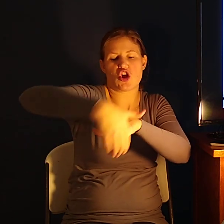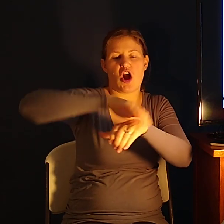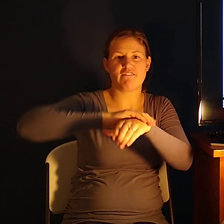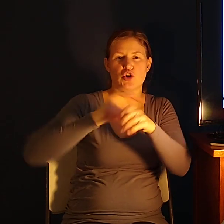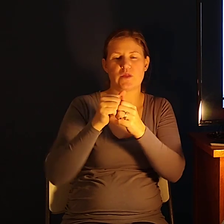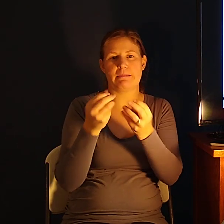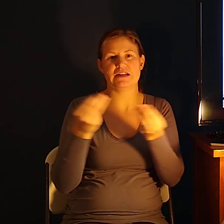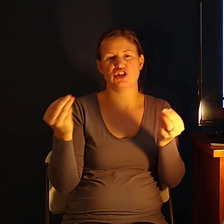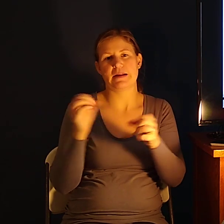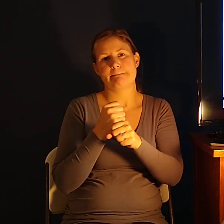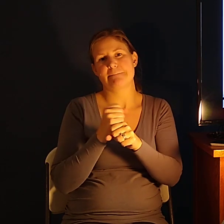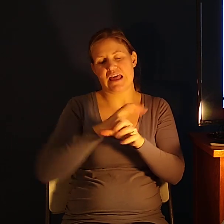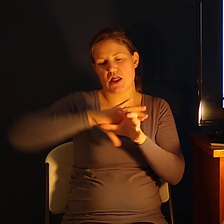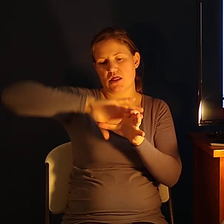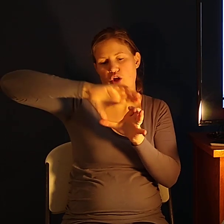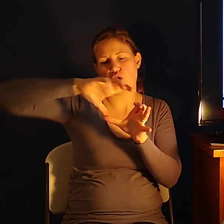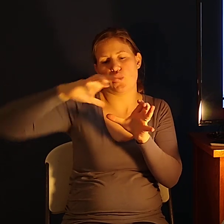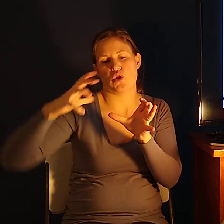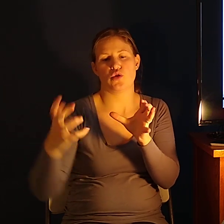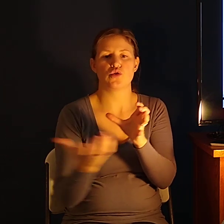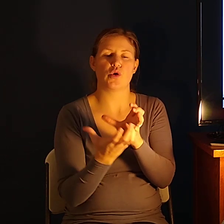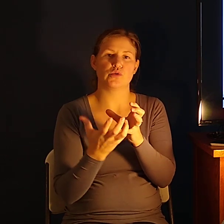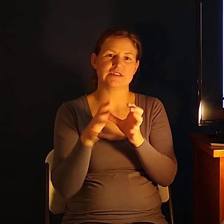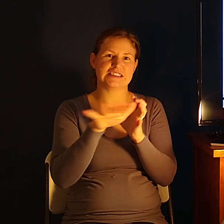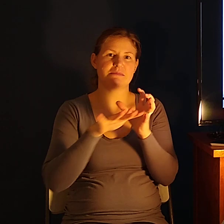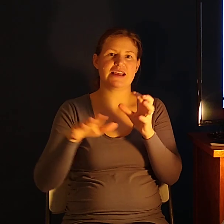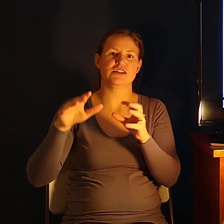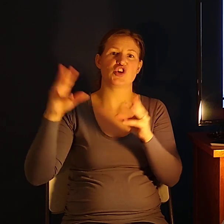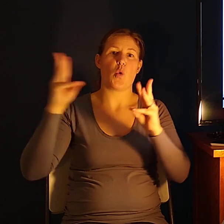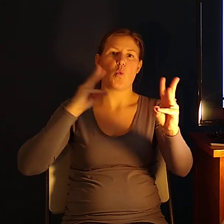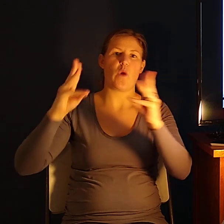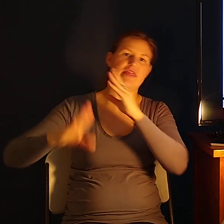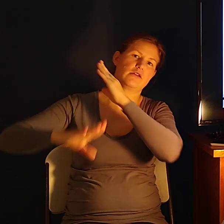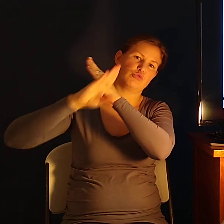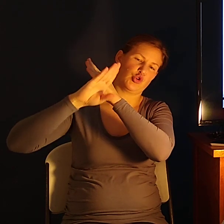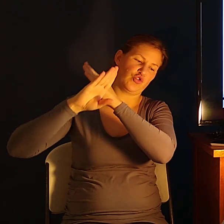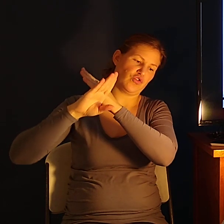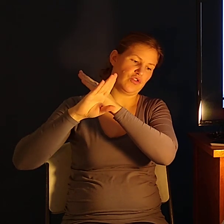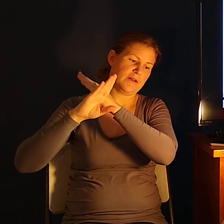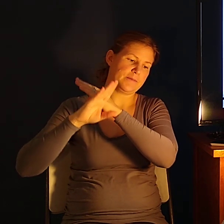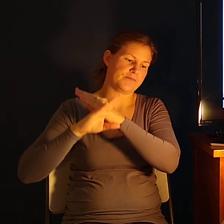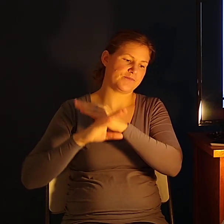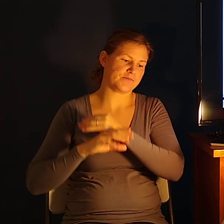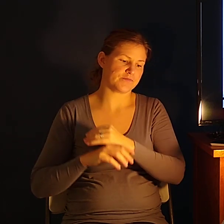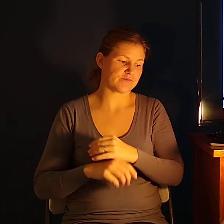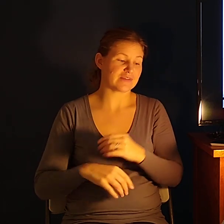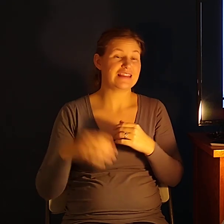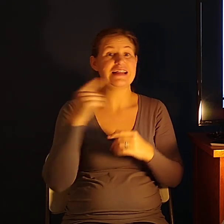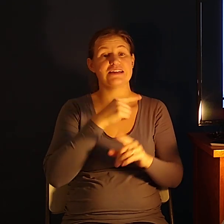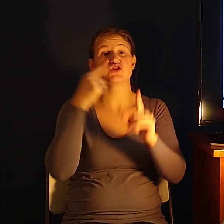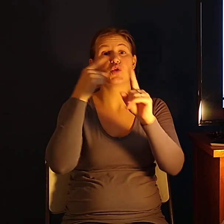to make the enclosed space weatherproof. And his goal was also to do more with